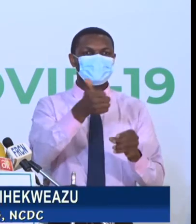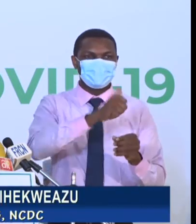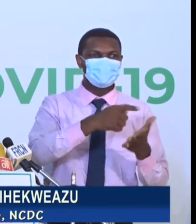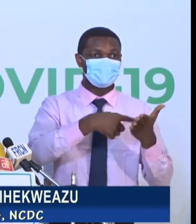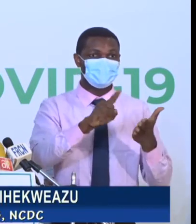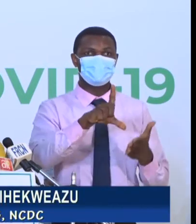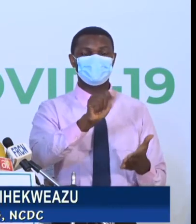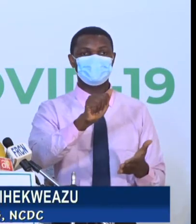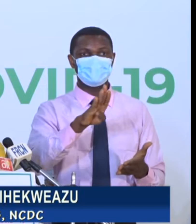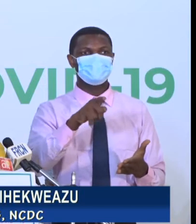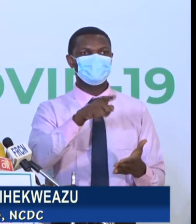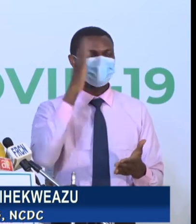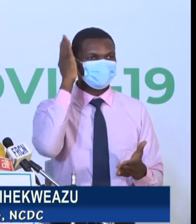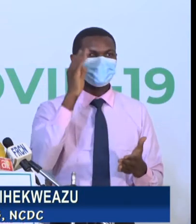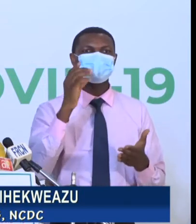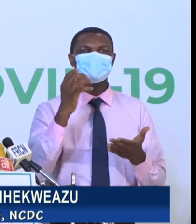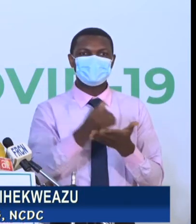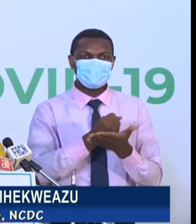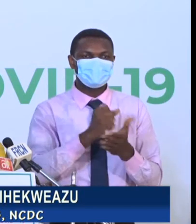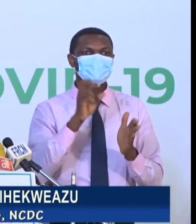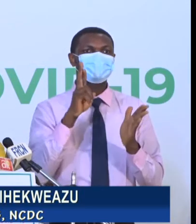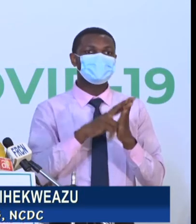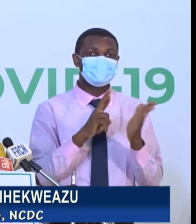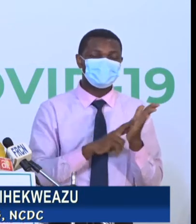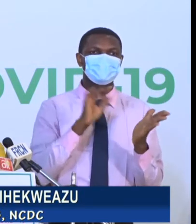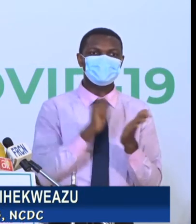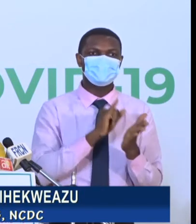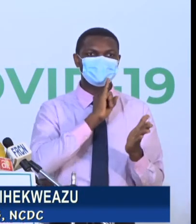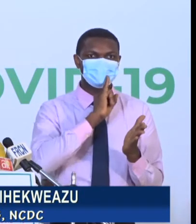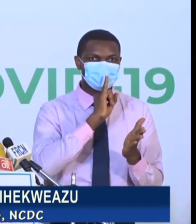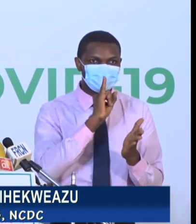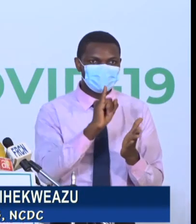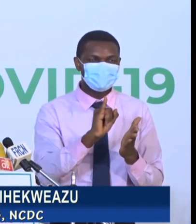you get a result that is verifiable through any of the airlines.